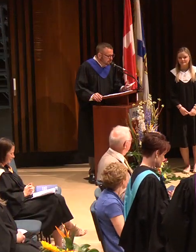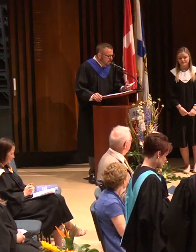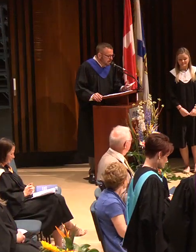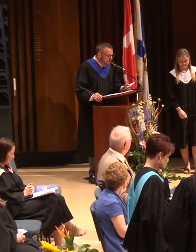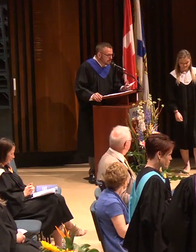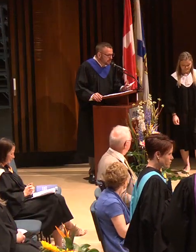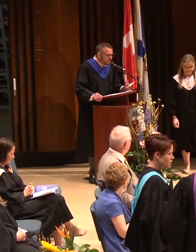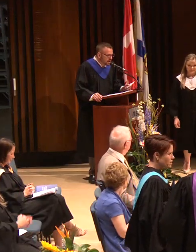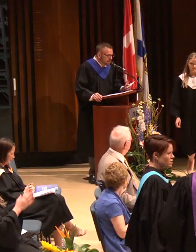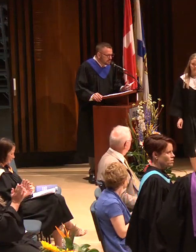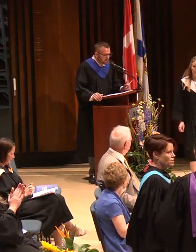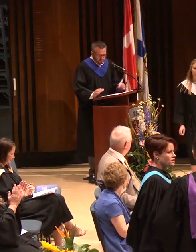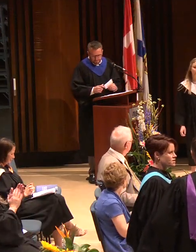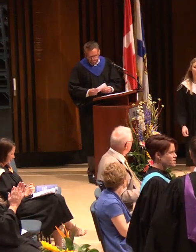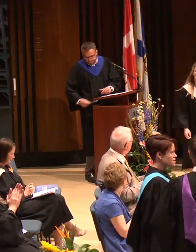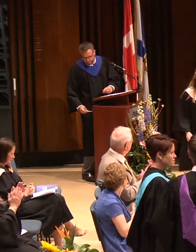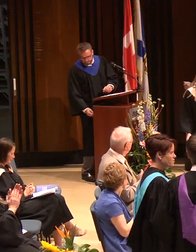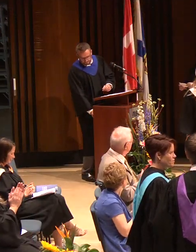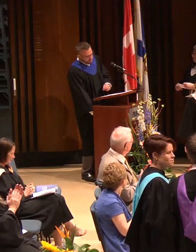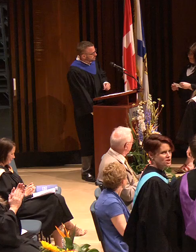Kristen Stronach with honors.